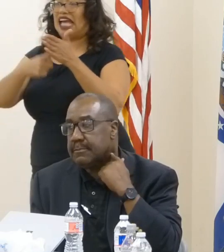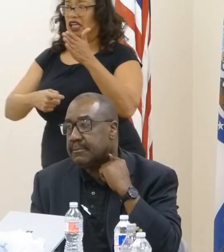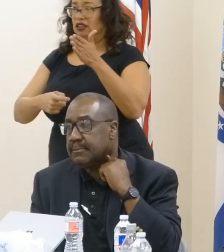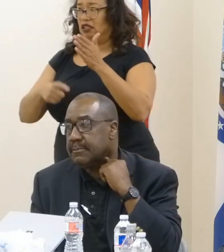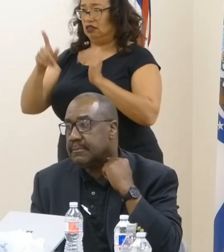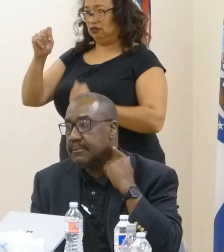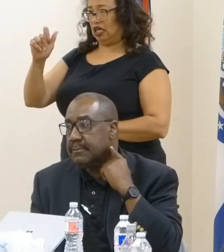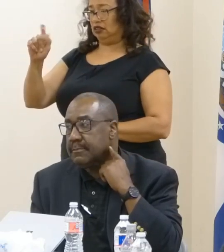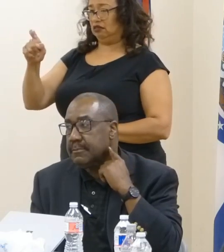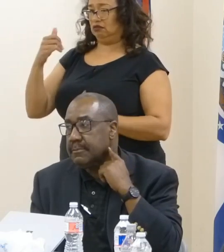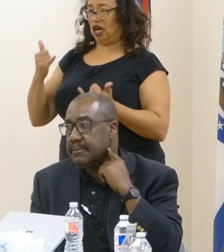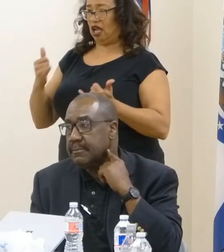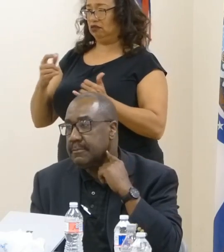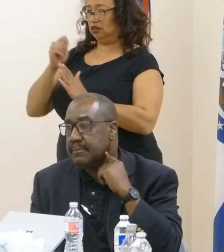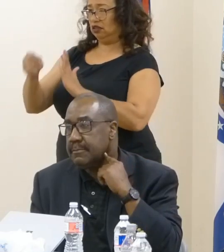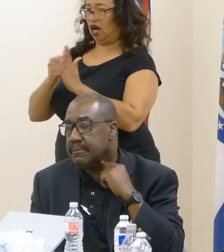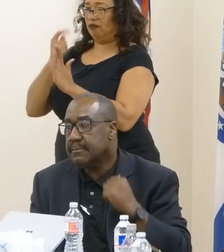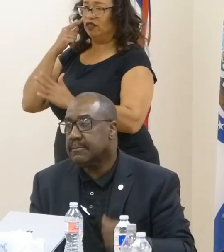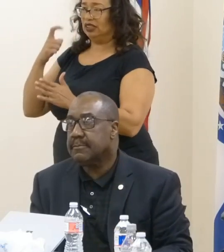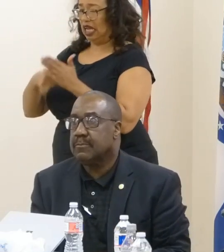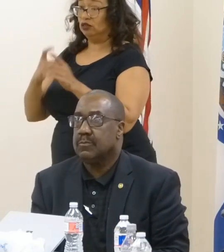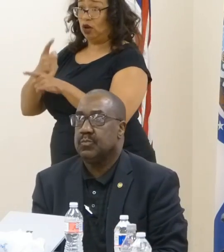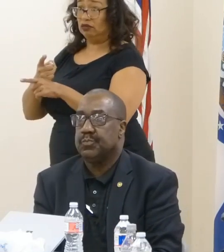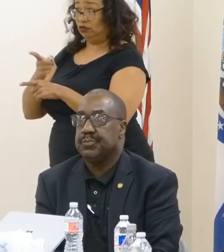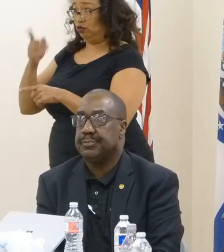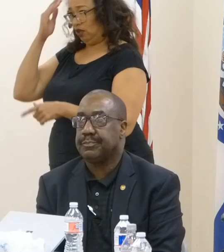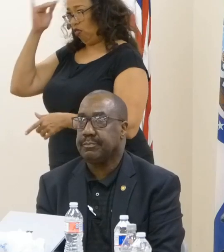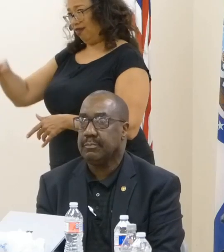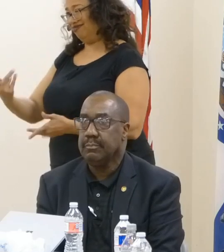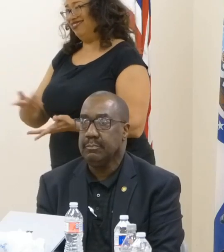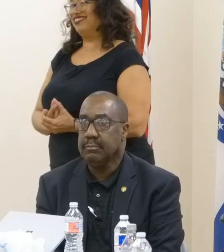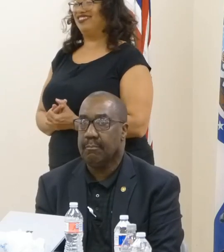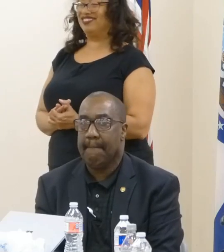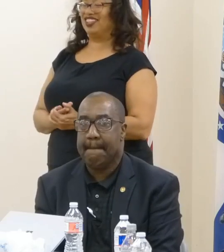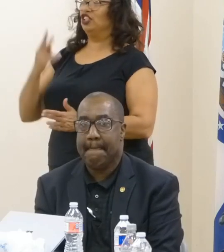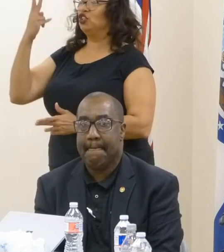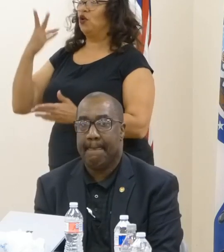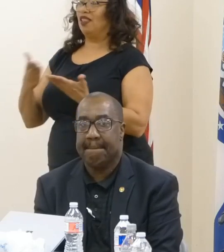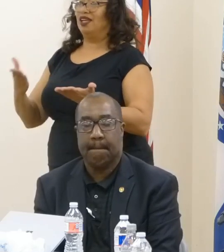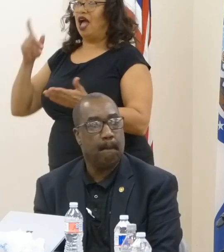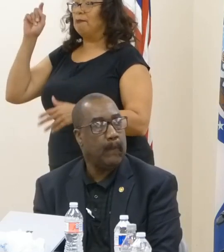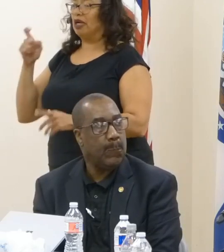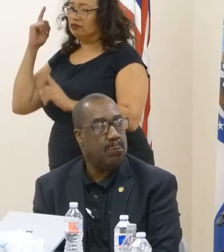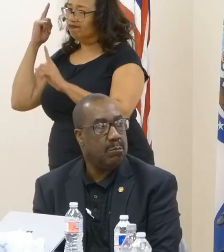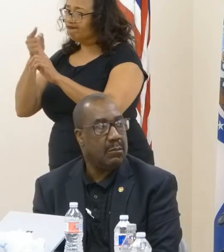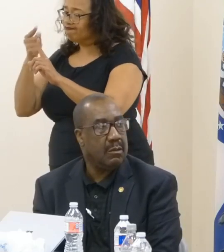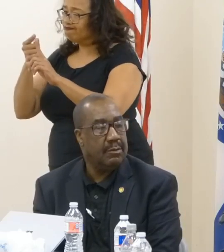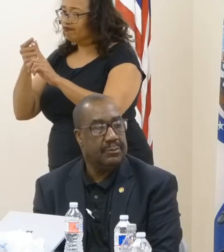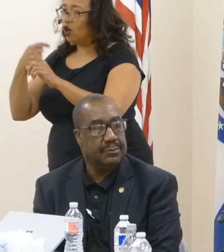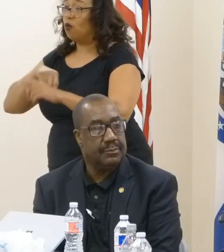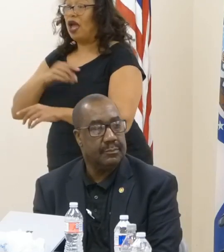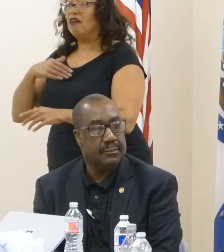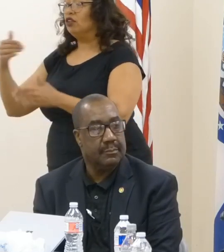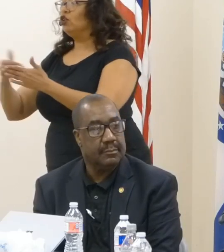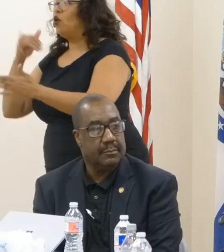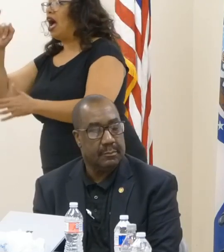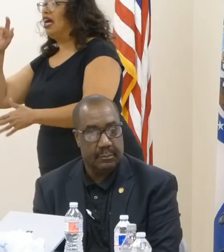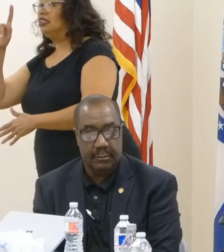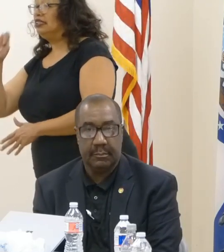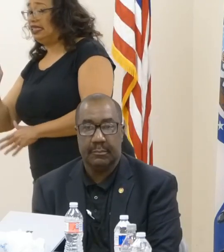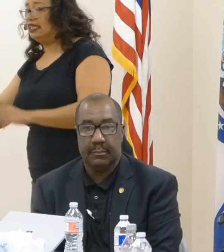season. Everybody is aware of that. The two things I would point out, we did get a new IT system last year and it's